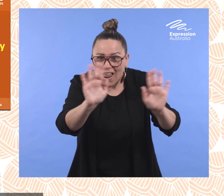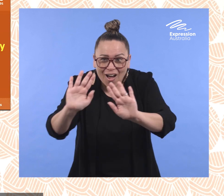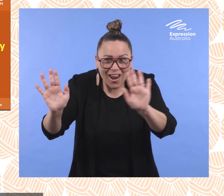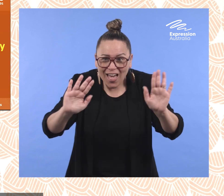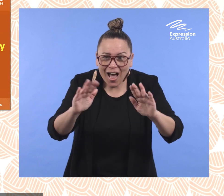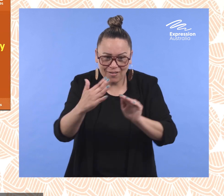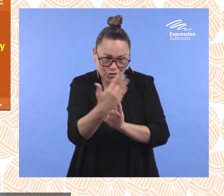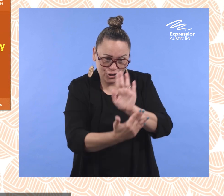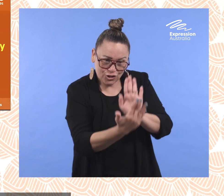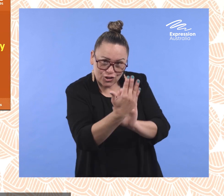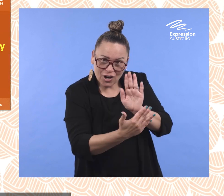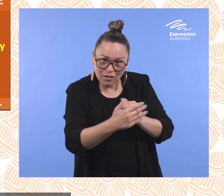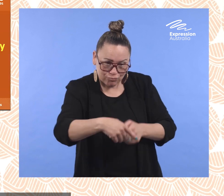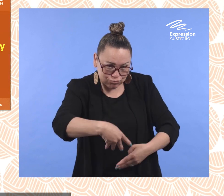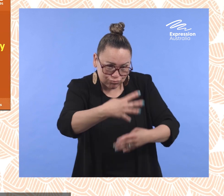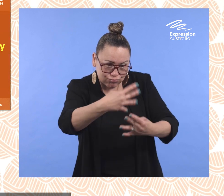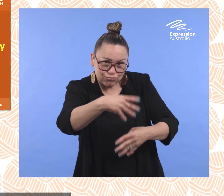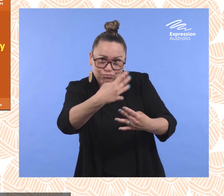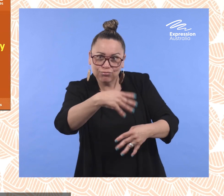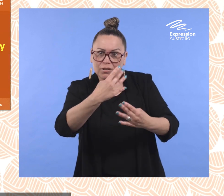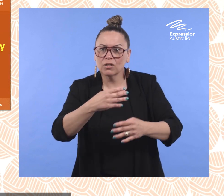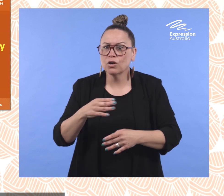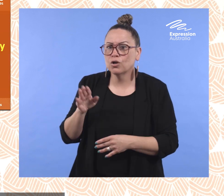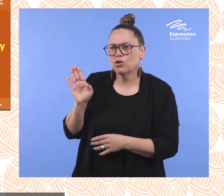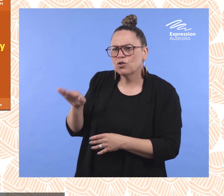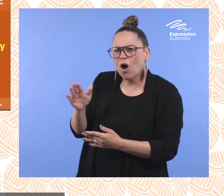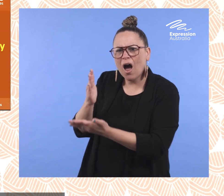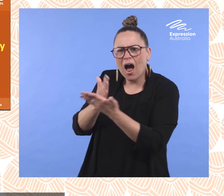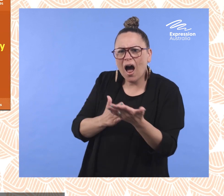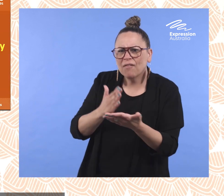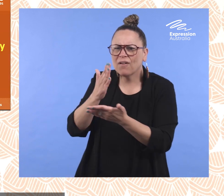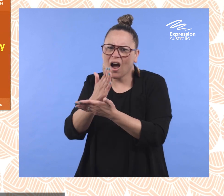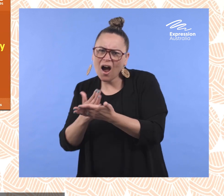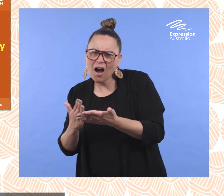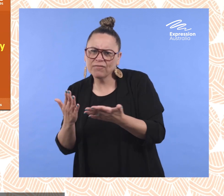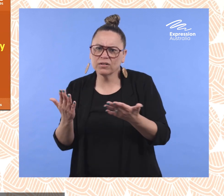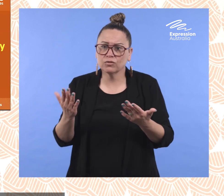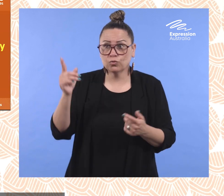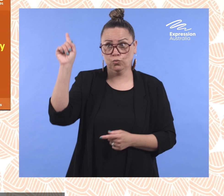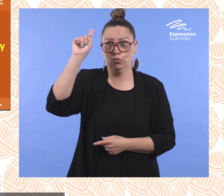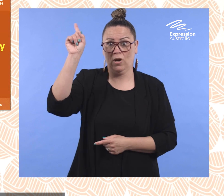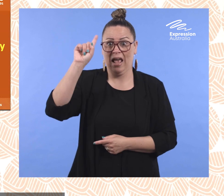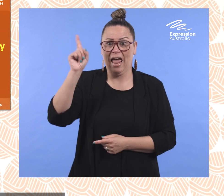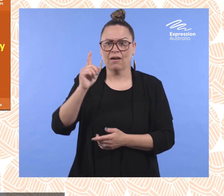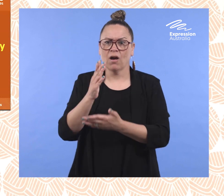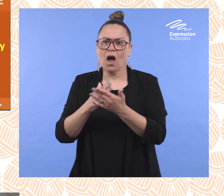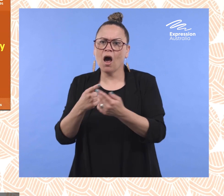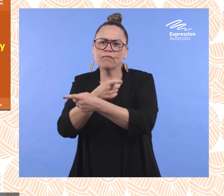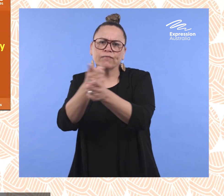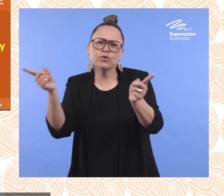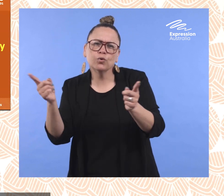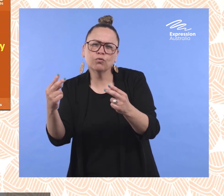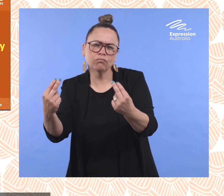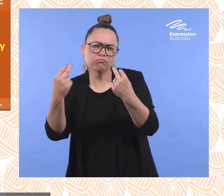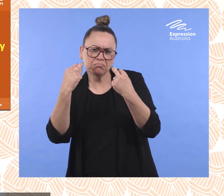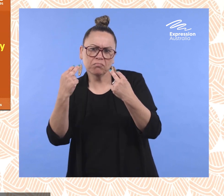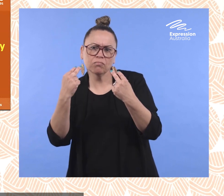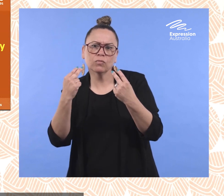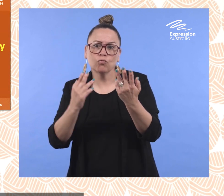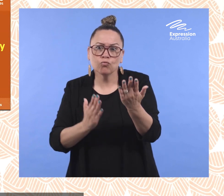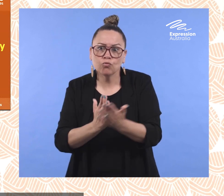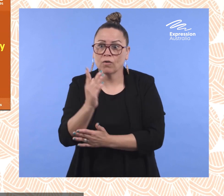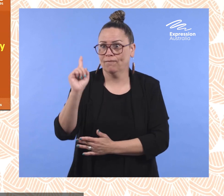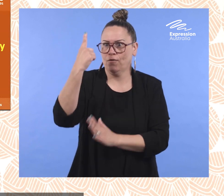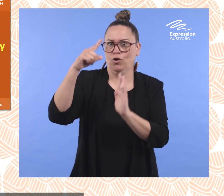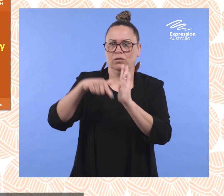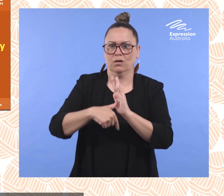chat too, Aunty Munya. Yes. So it's about half half today. So half of you, hello, lovely to meet you.